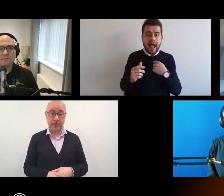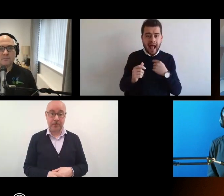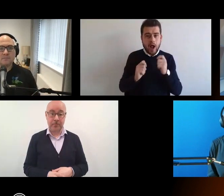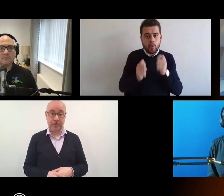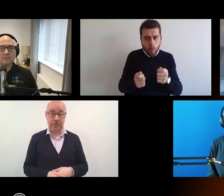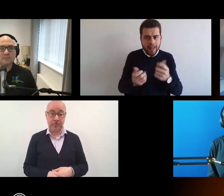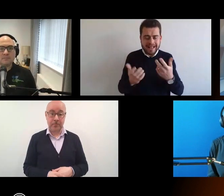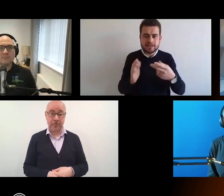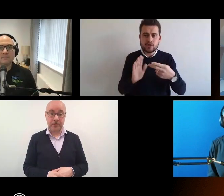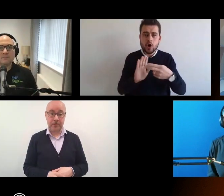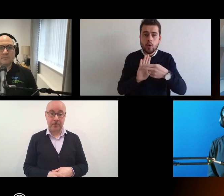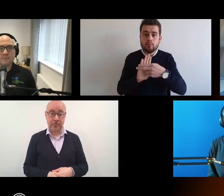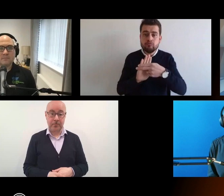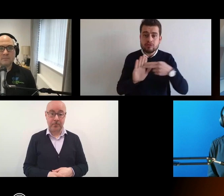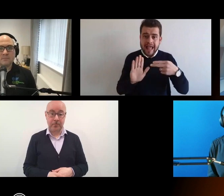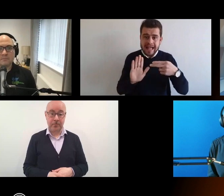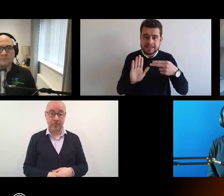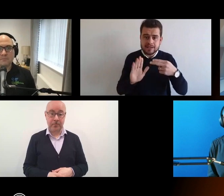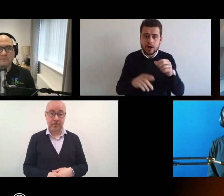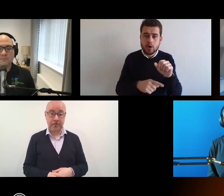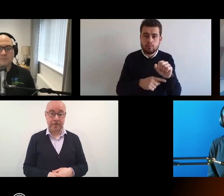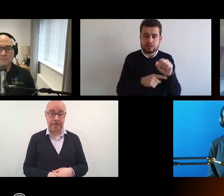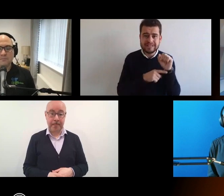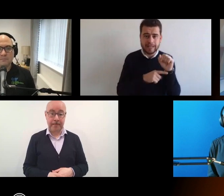that I have a different perspective on sustainability.